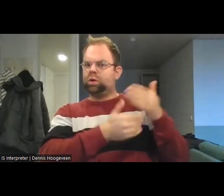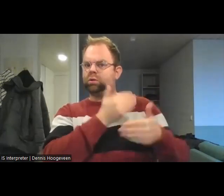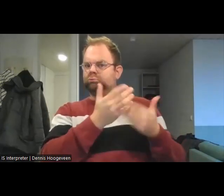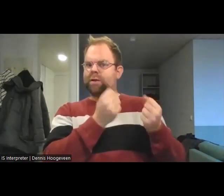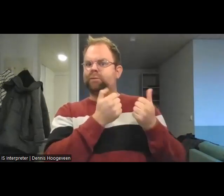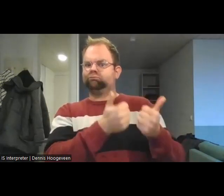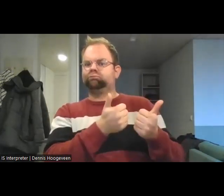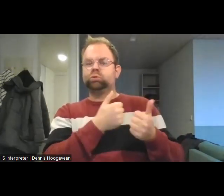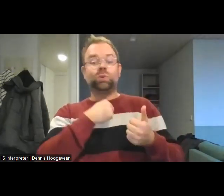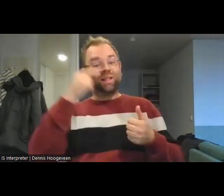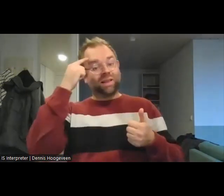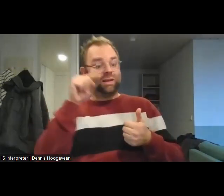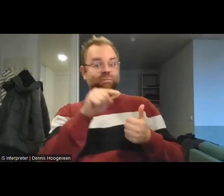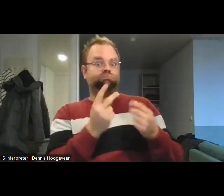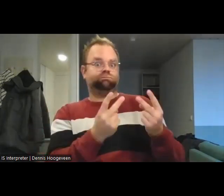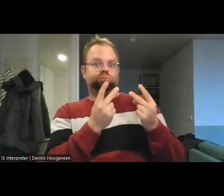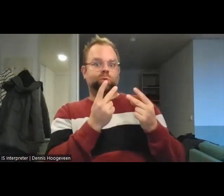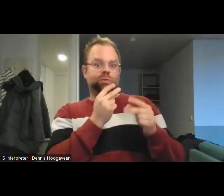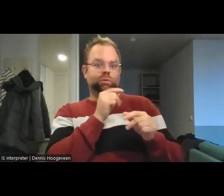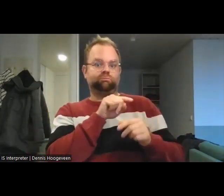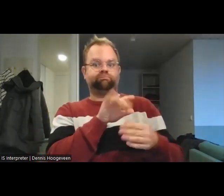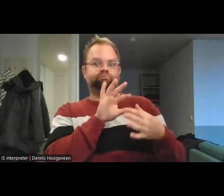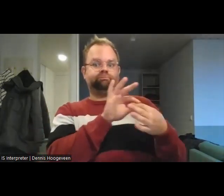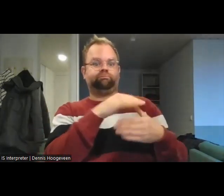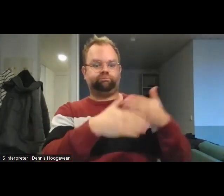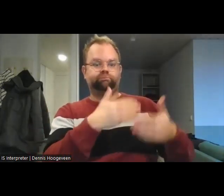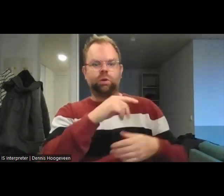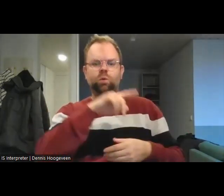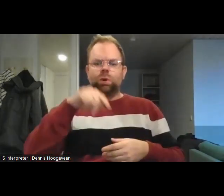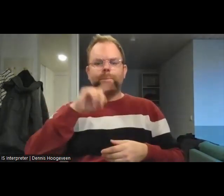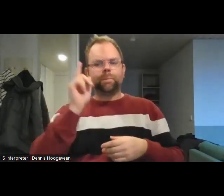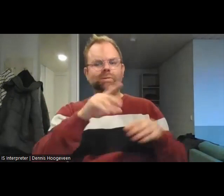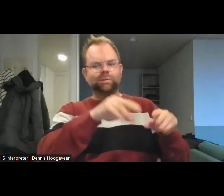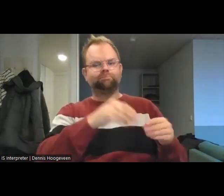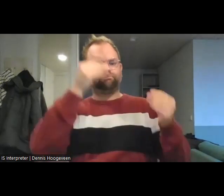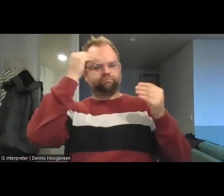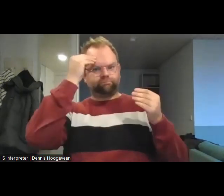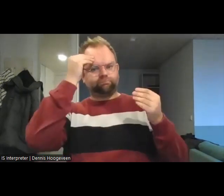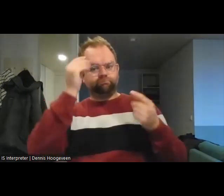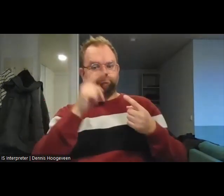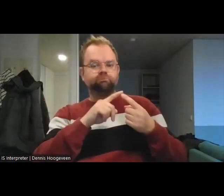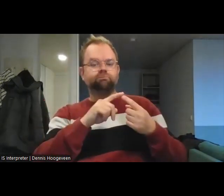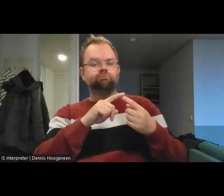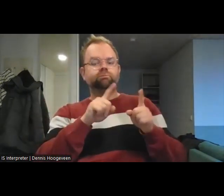that the kind of trainings that we have at the global level